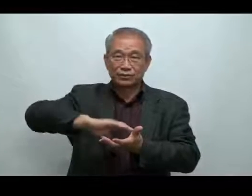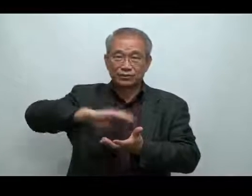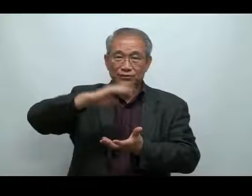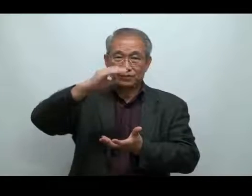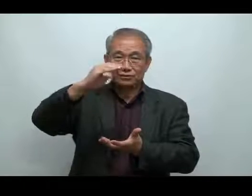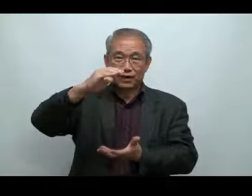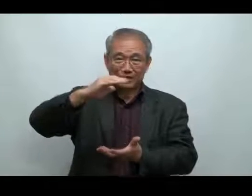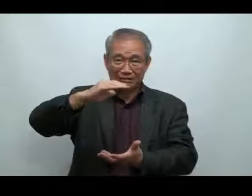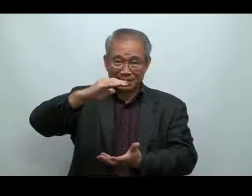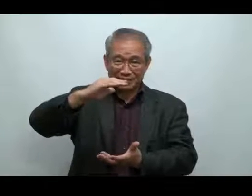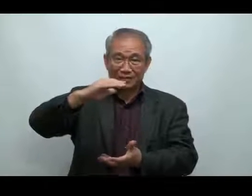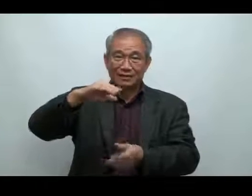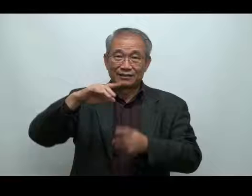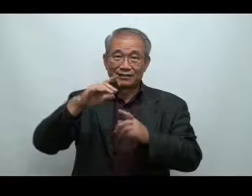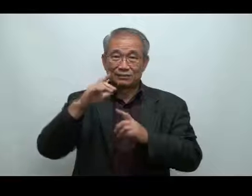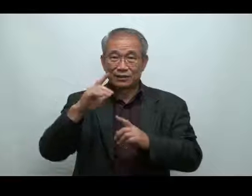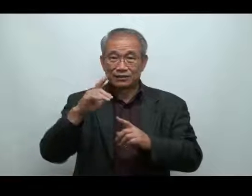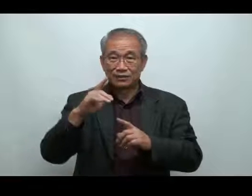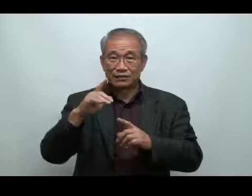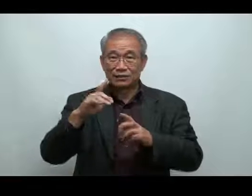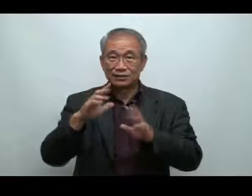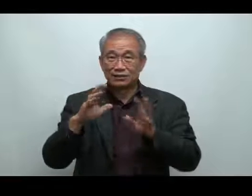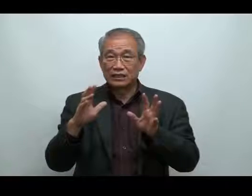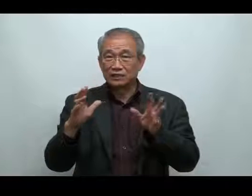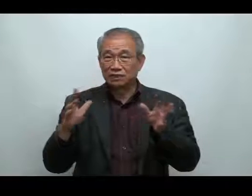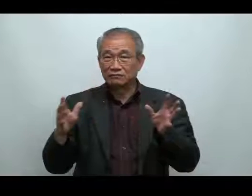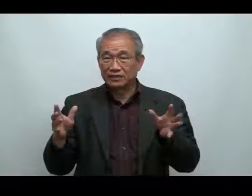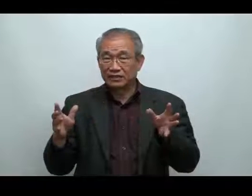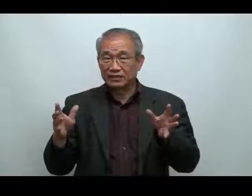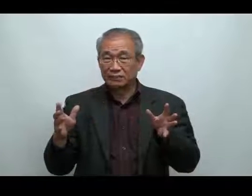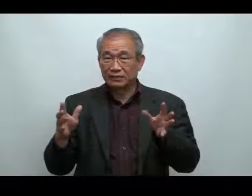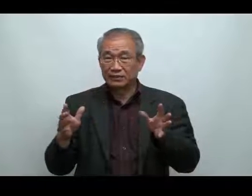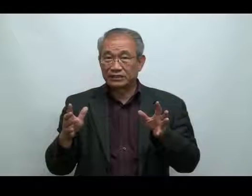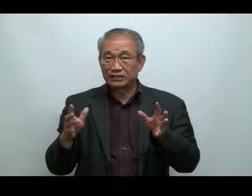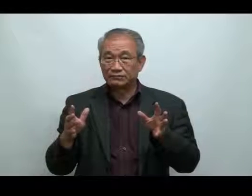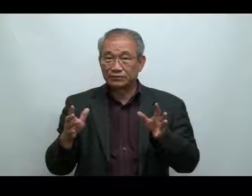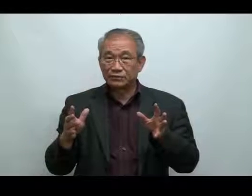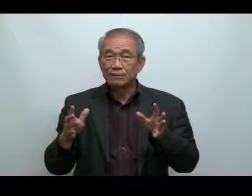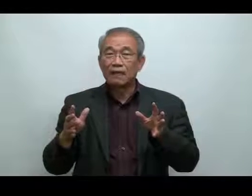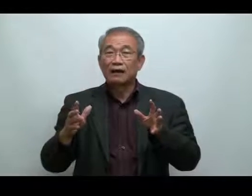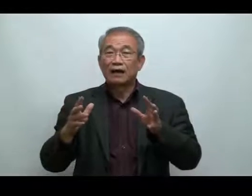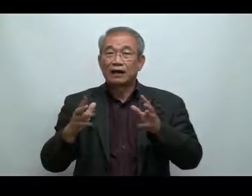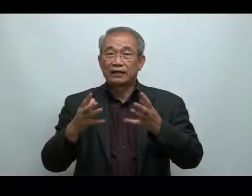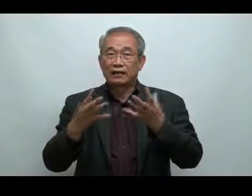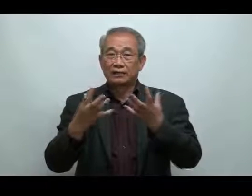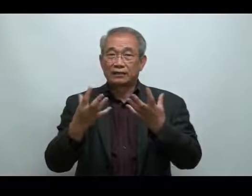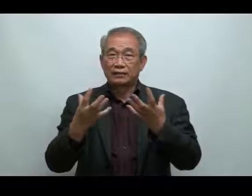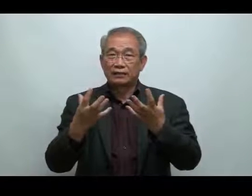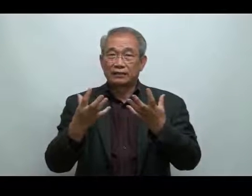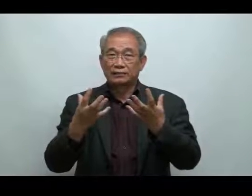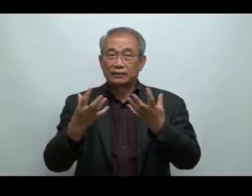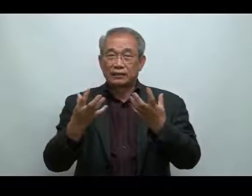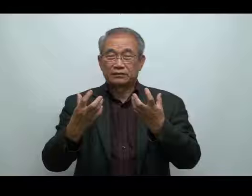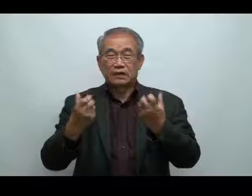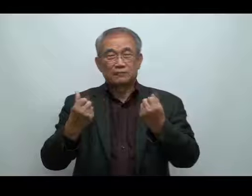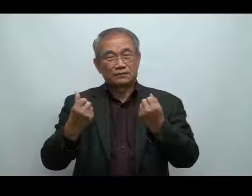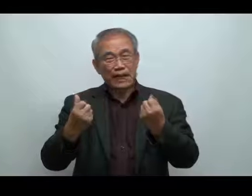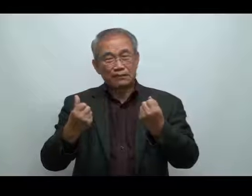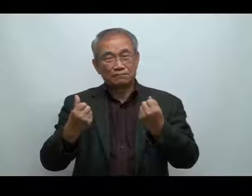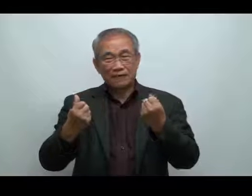pharyngeal resonance. This resonance is inconvenient because it gives you a deep sound, but